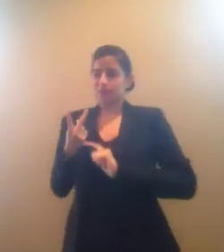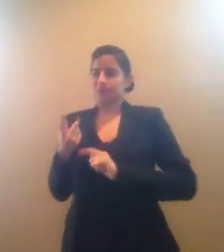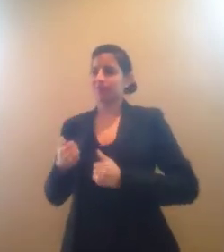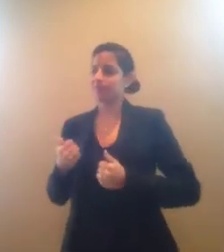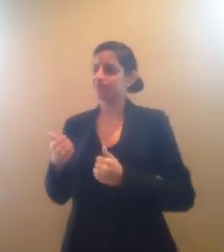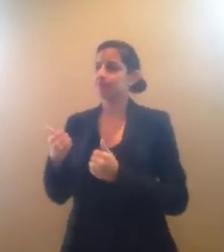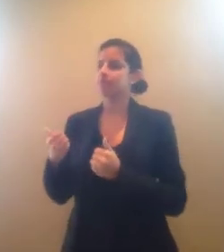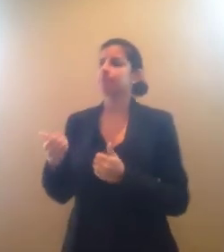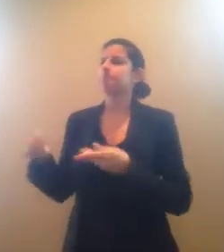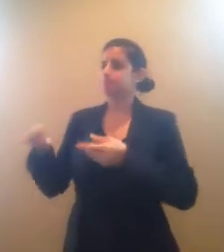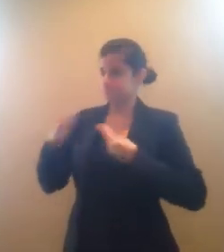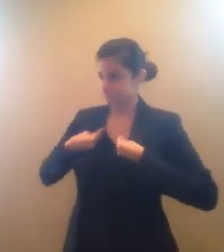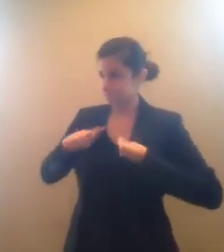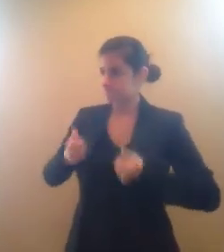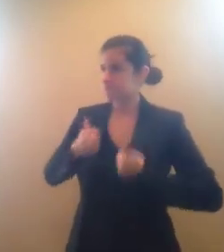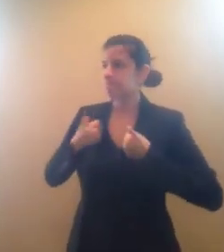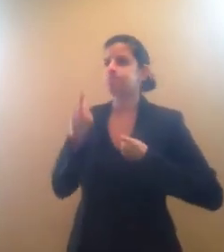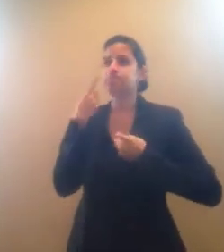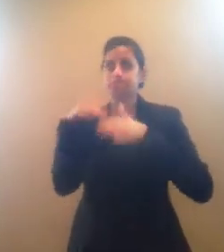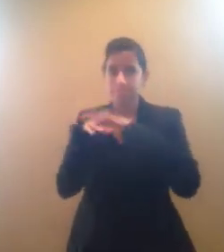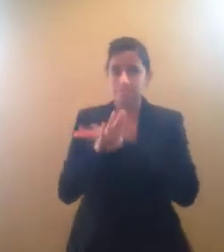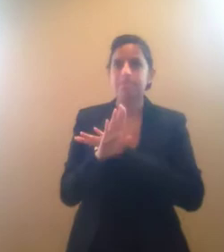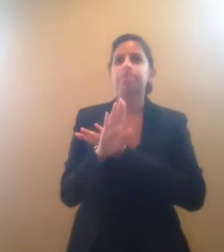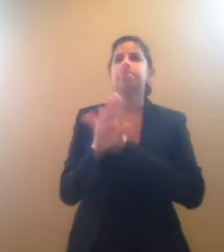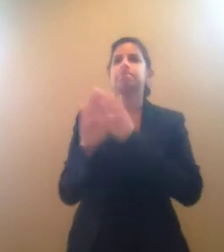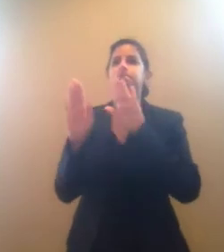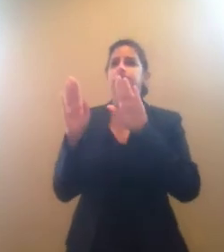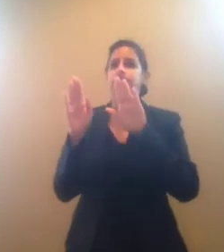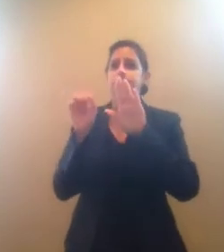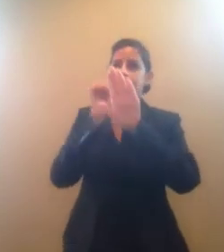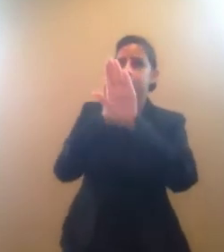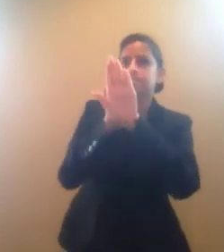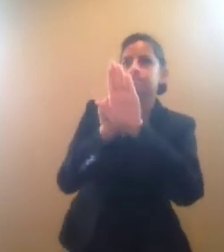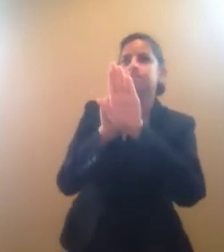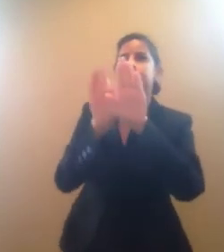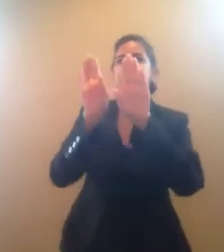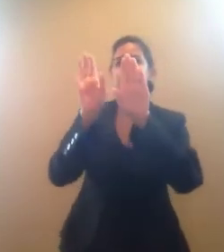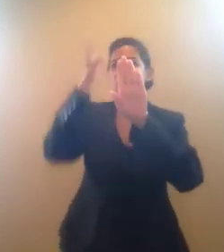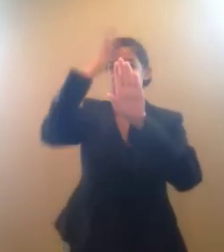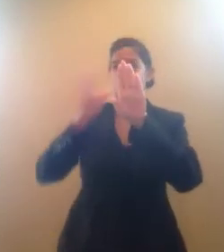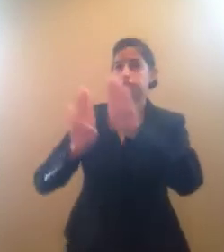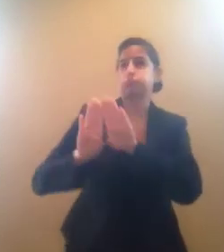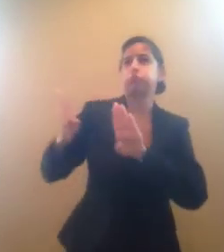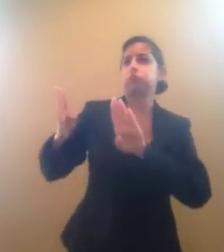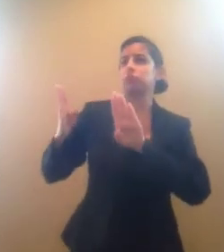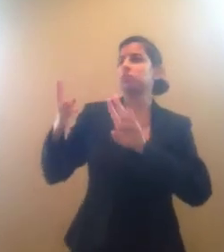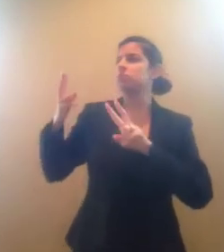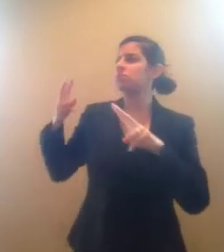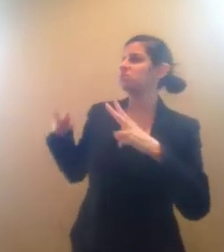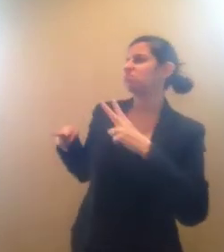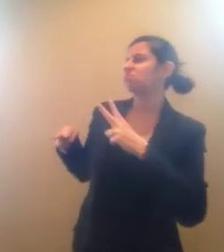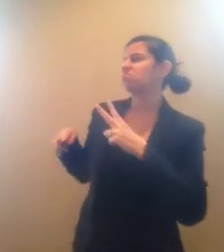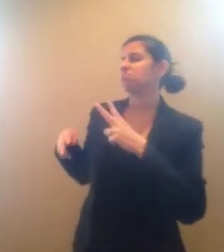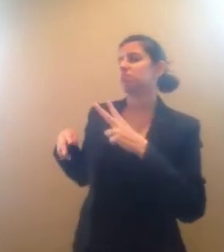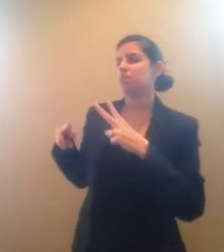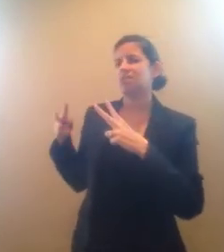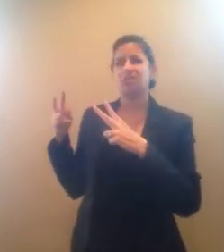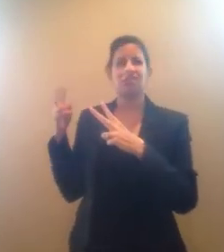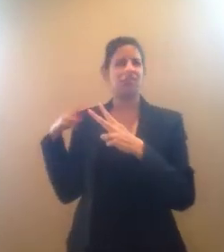and I knocked on the door, and a man answered the door. It was not a very nice area of Seoul. There's some mud streets